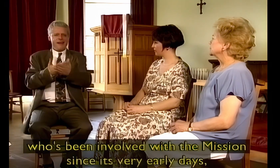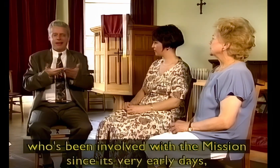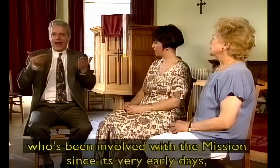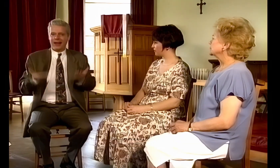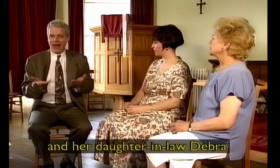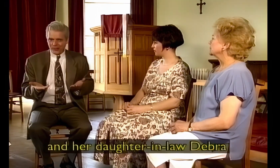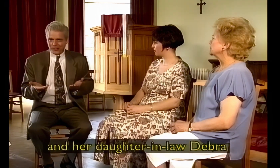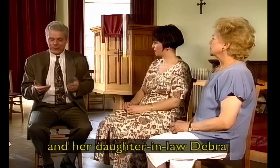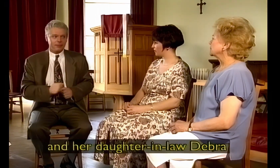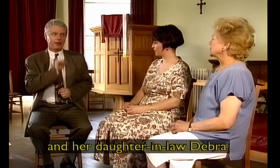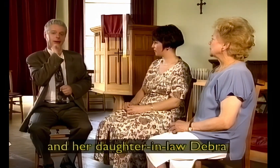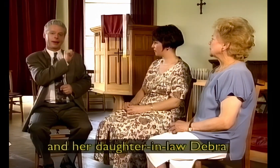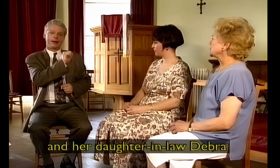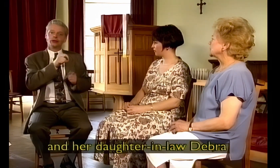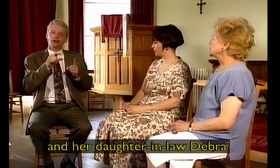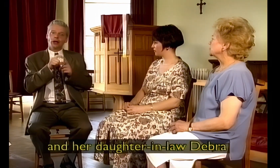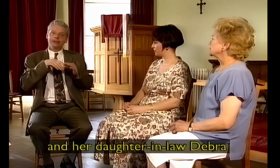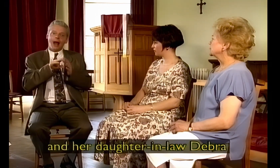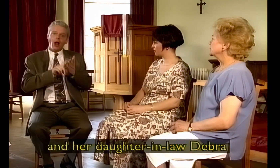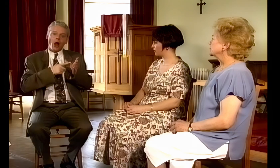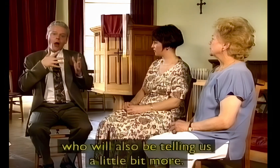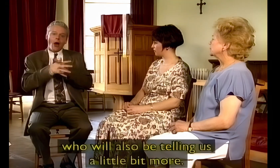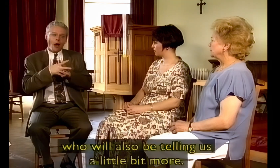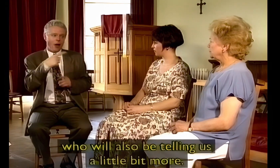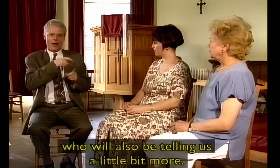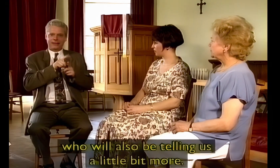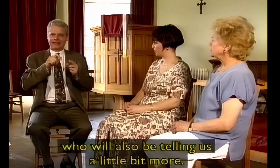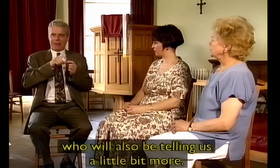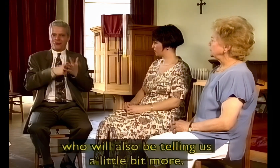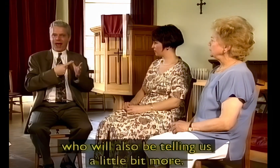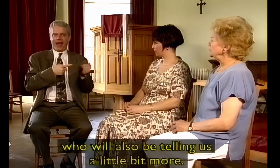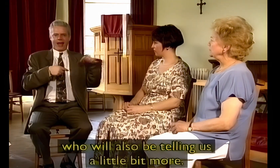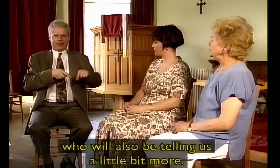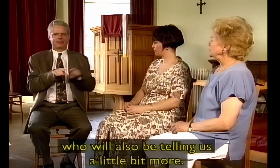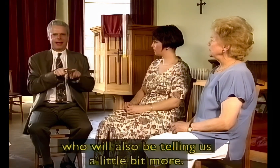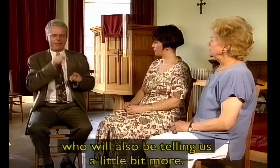and her daughter-in-law, Deborah, who will also be telling us a little bit more.